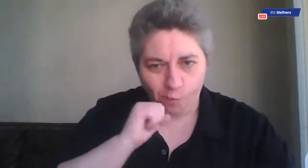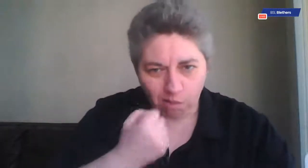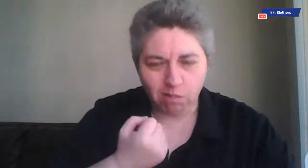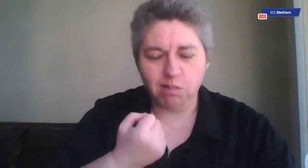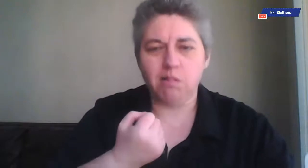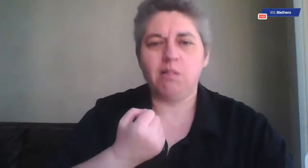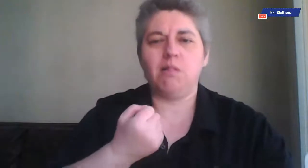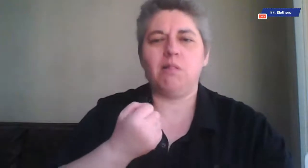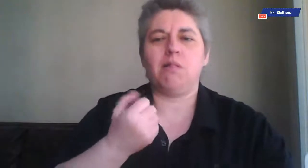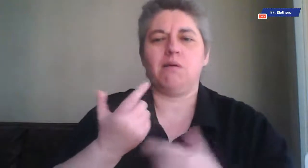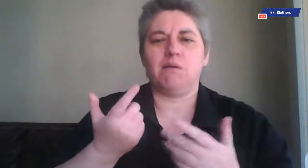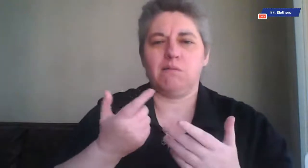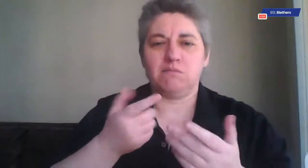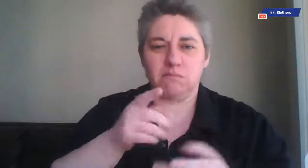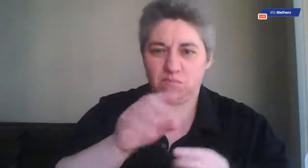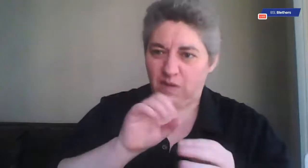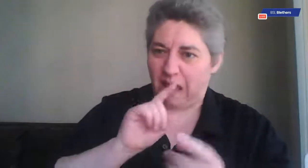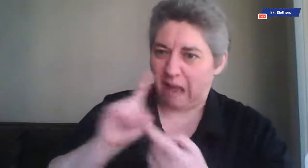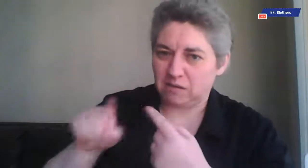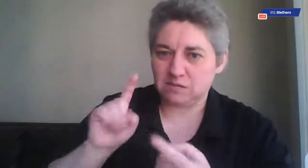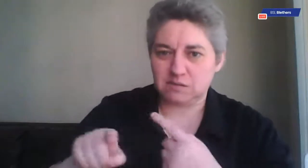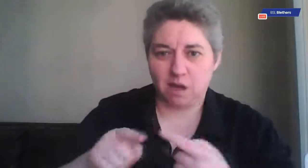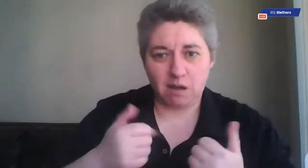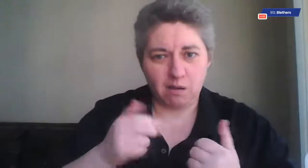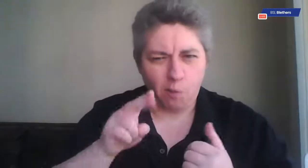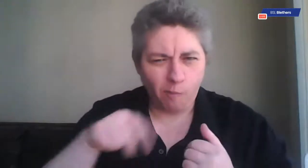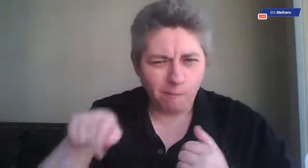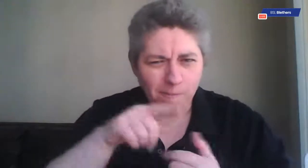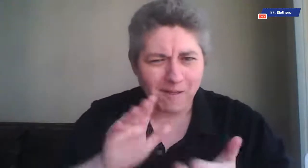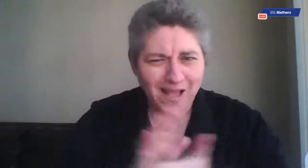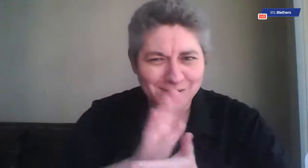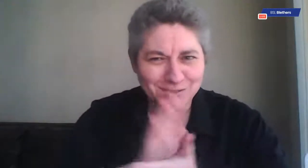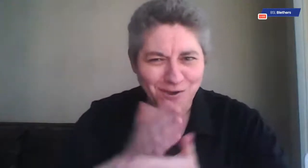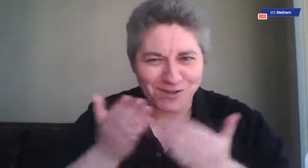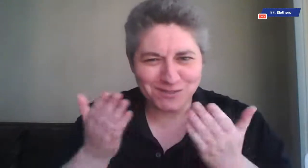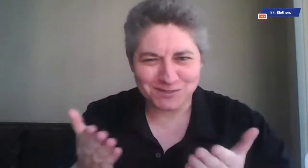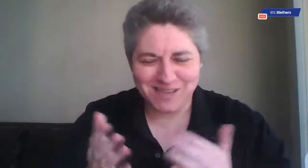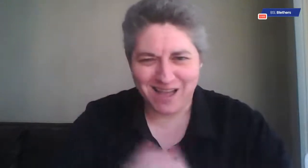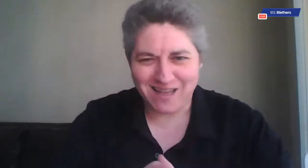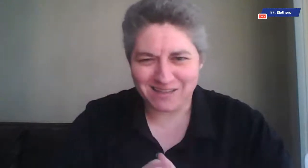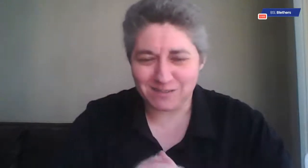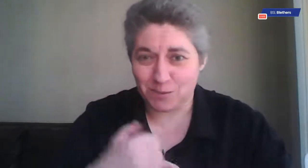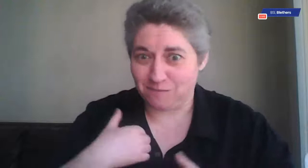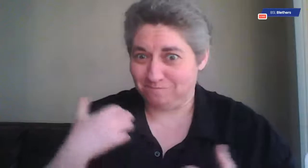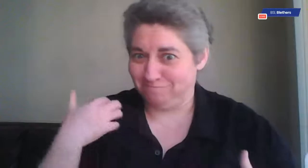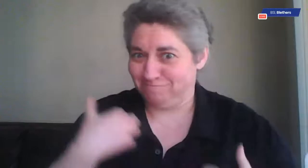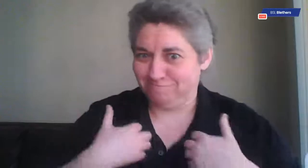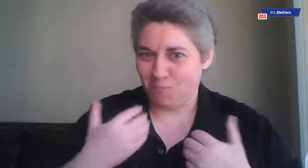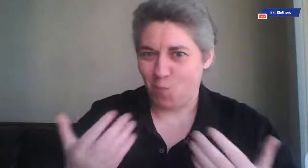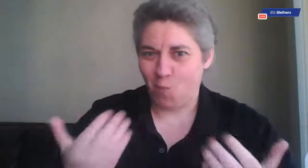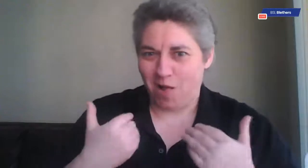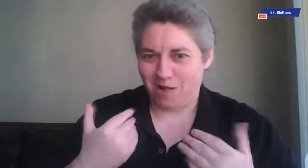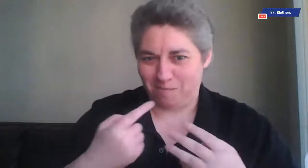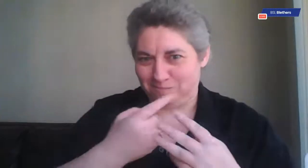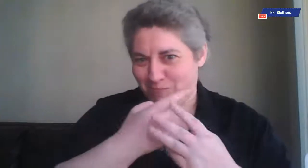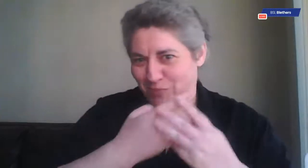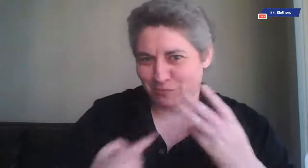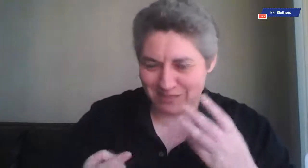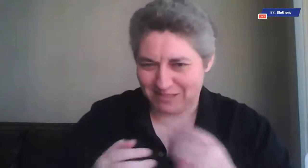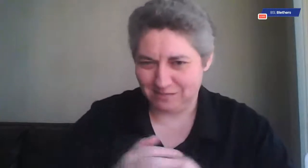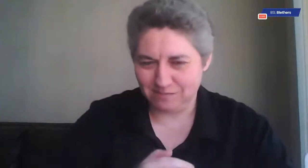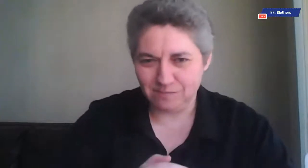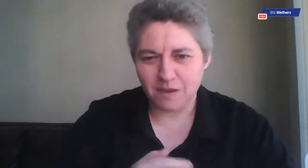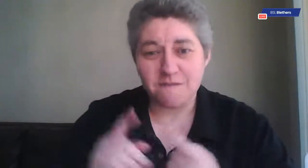on the questions coming in, and then I'll ask the question on your behalf. And hopefully our guests are able to answer your questions in